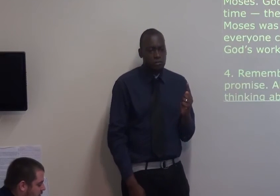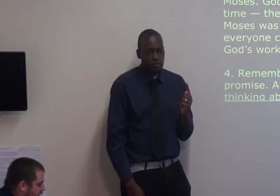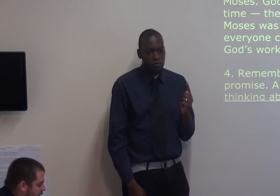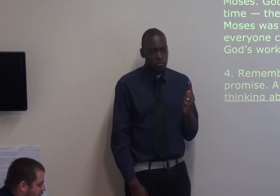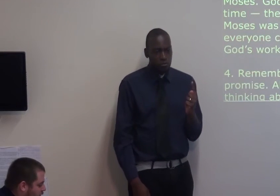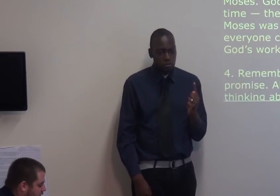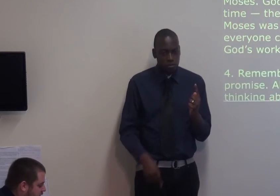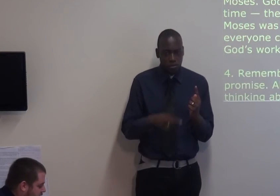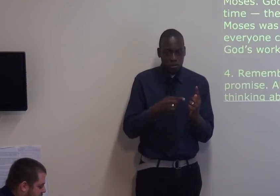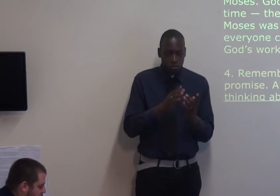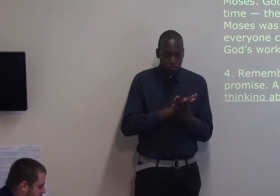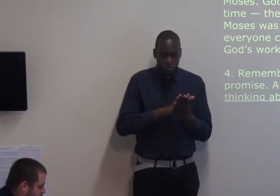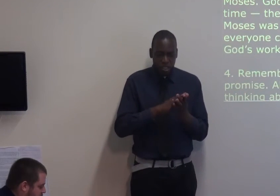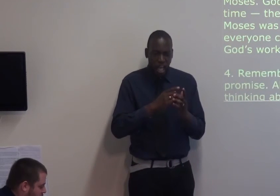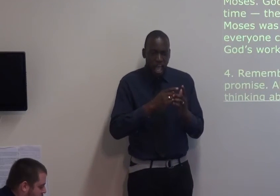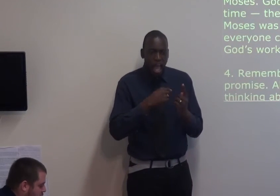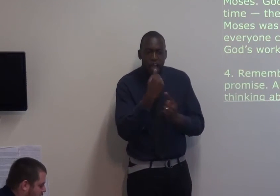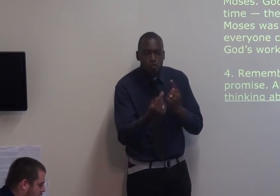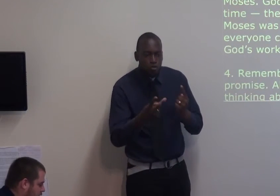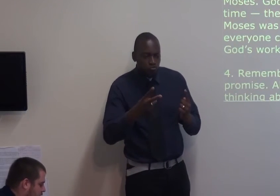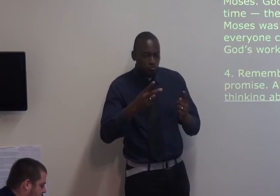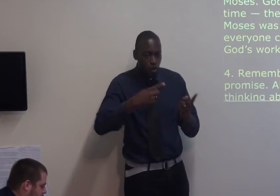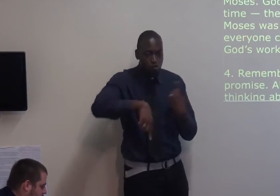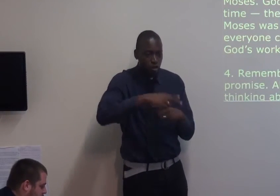Means everyone could see that it was God's work.